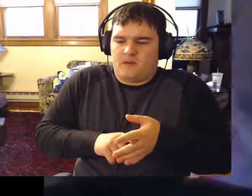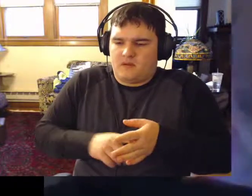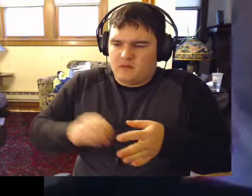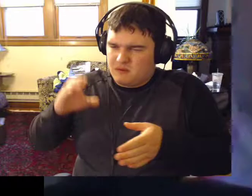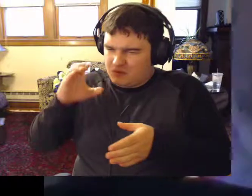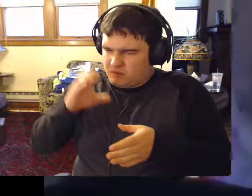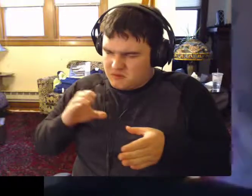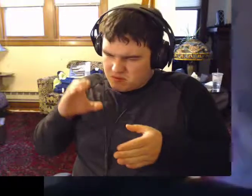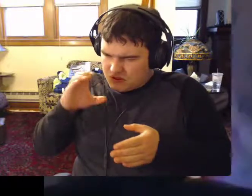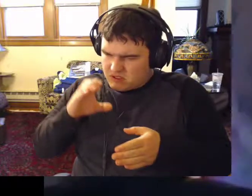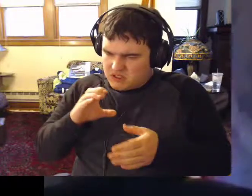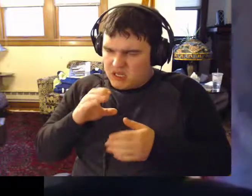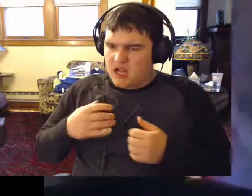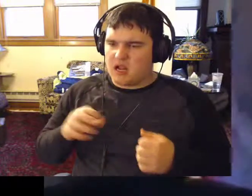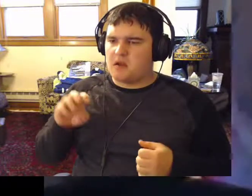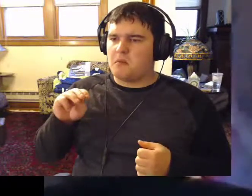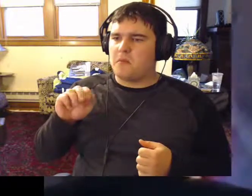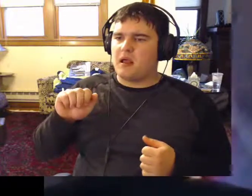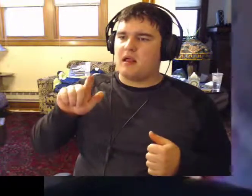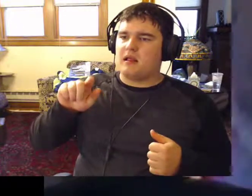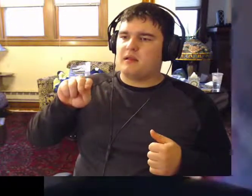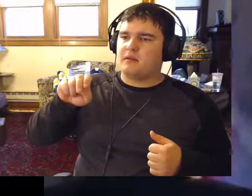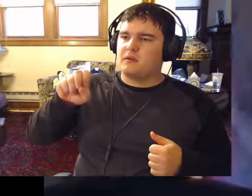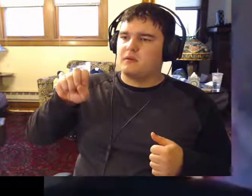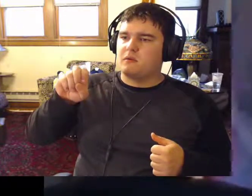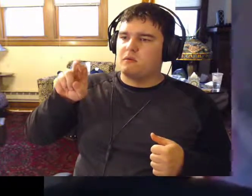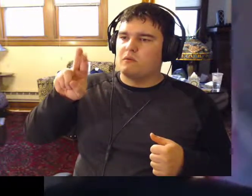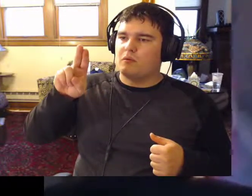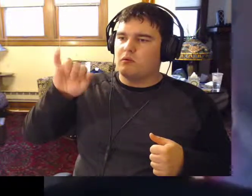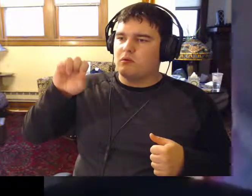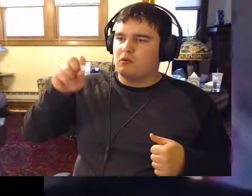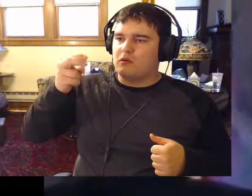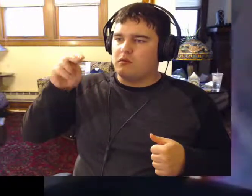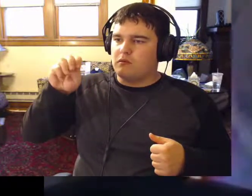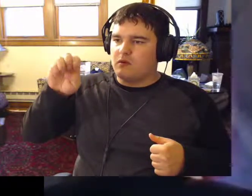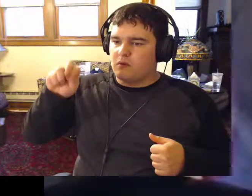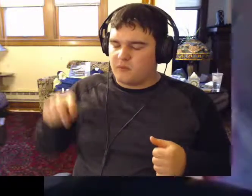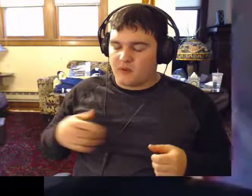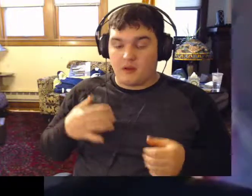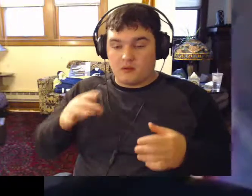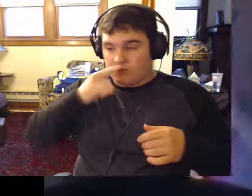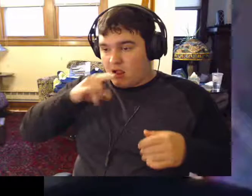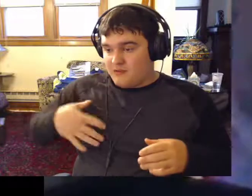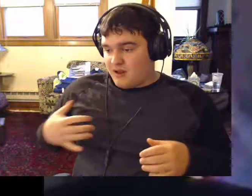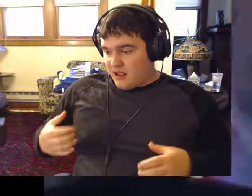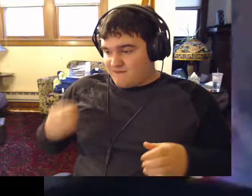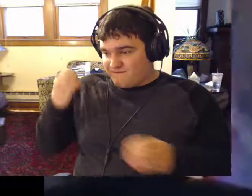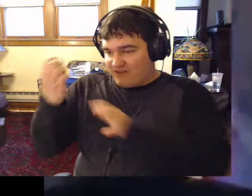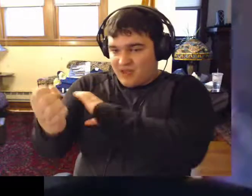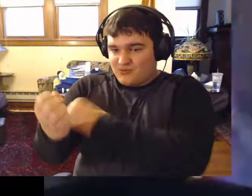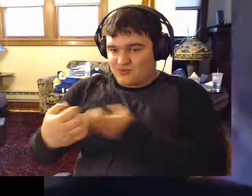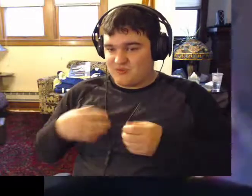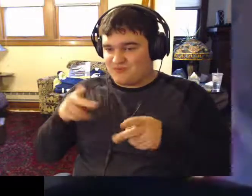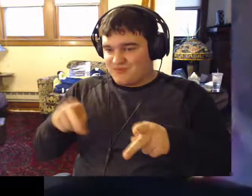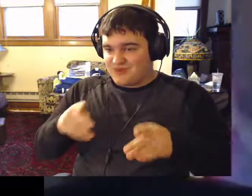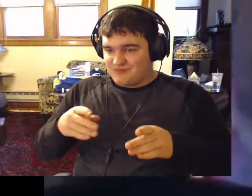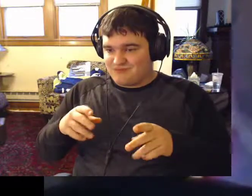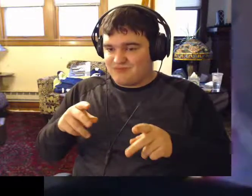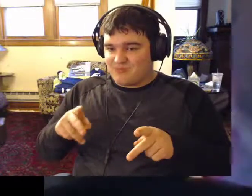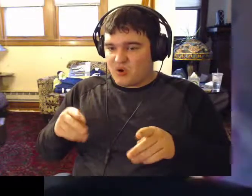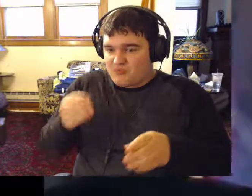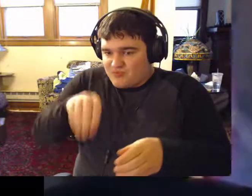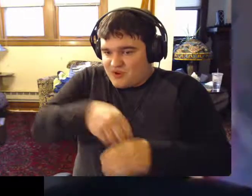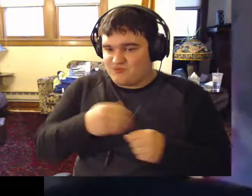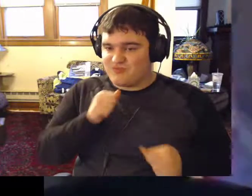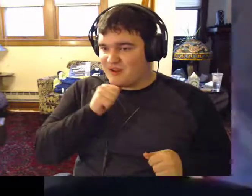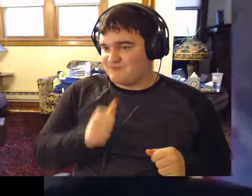malnourishment, a child that didn't have energy to participate, those kind of things, how